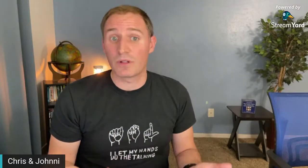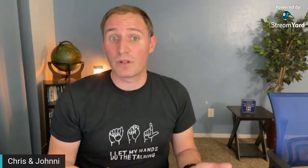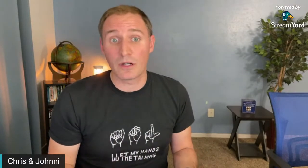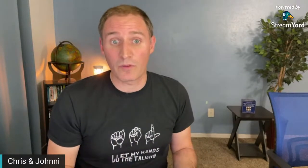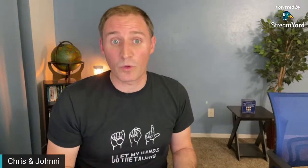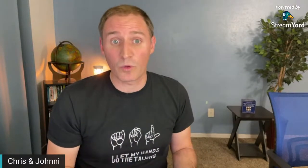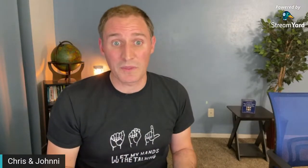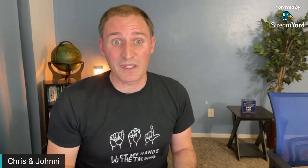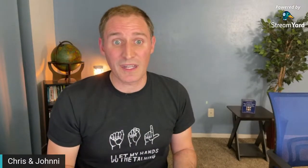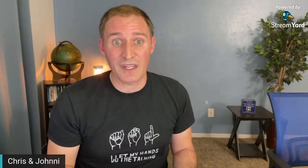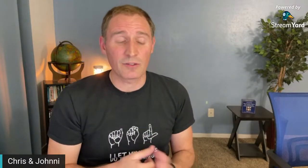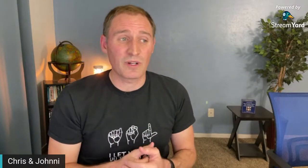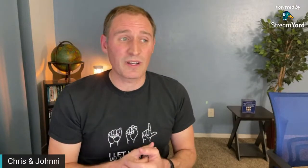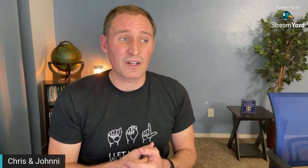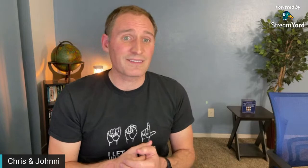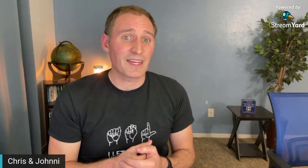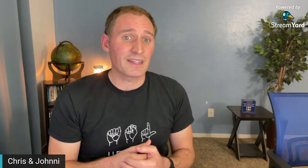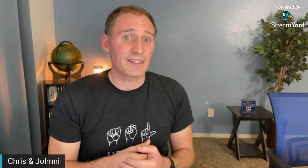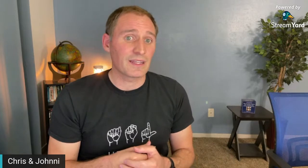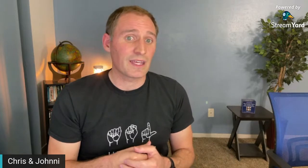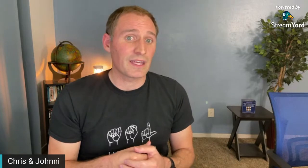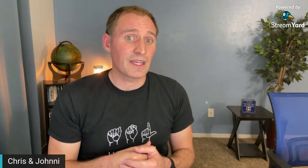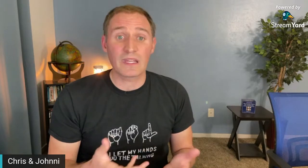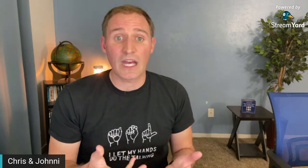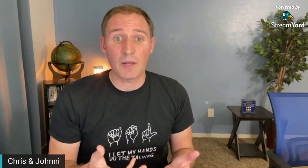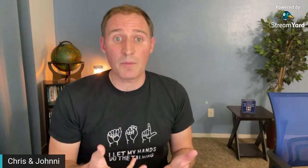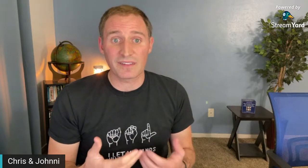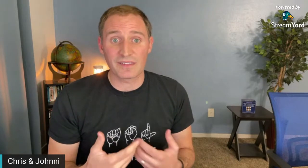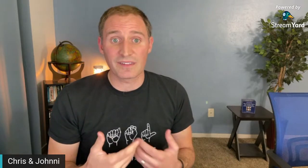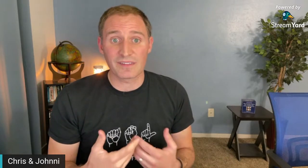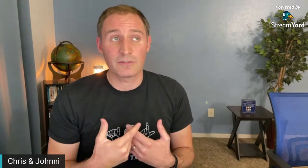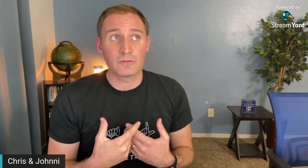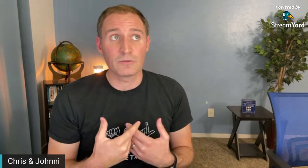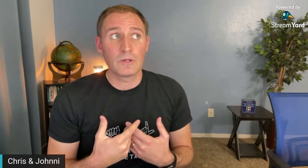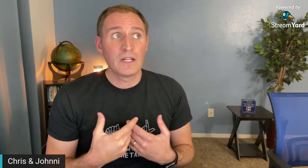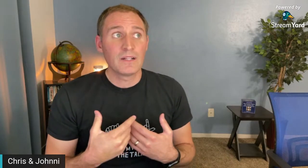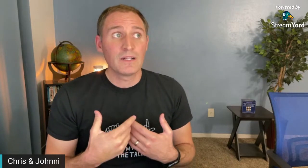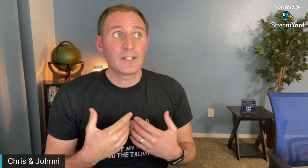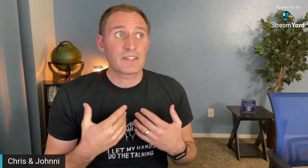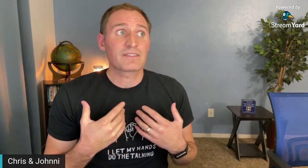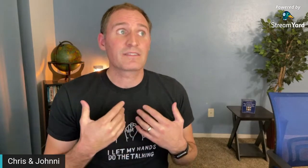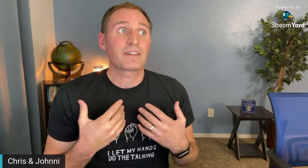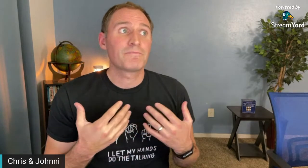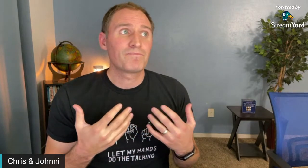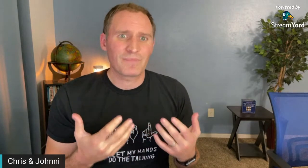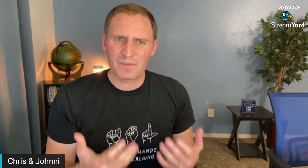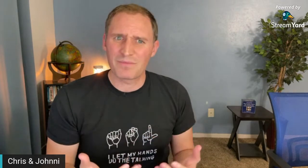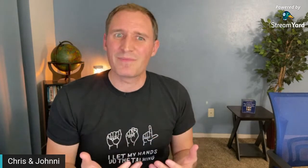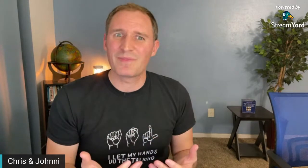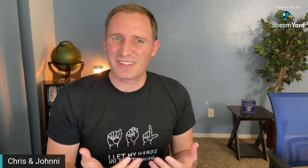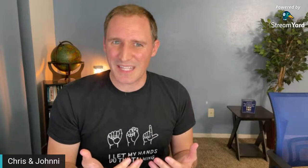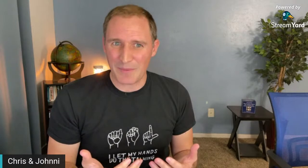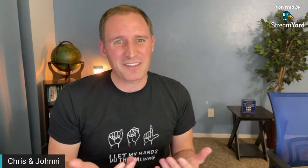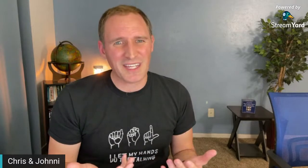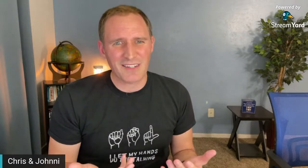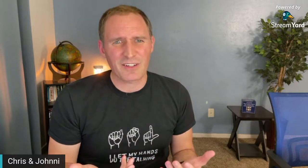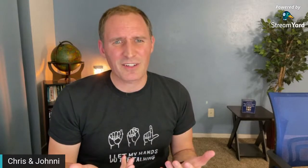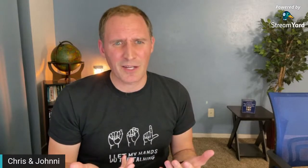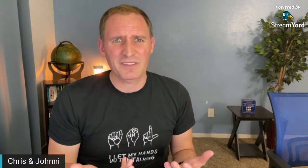really overwhelming. And so one of the things that it can really help us is to just step outside of our comfort